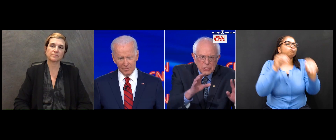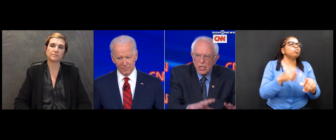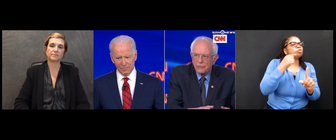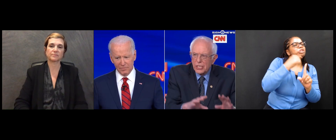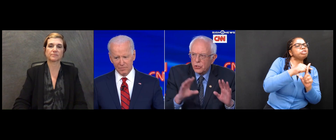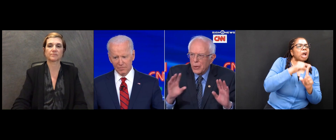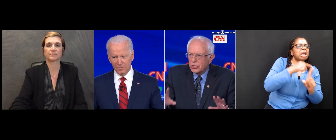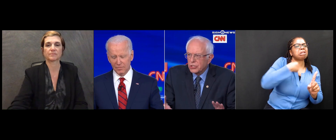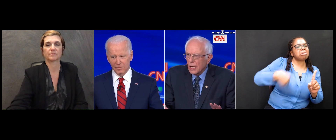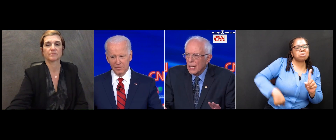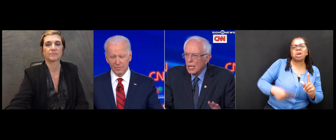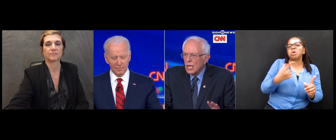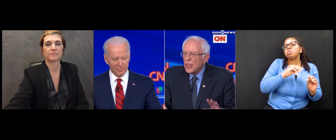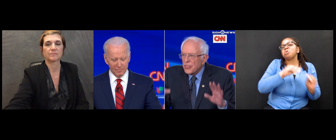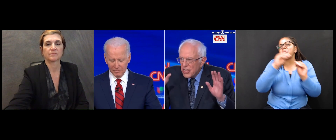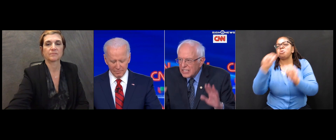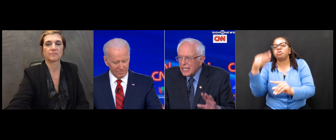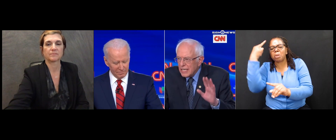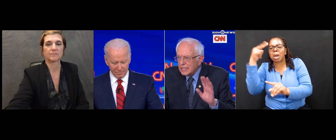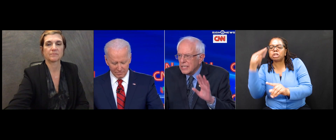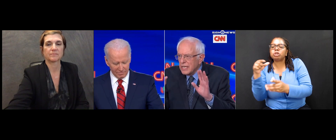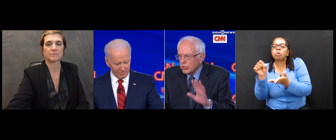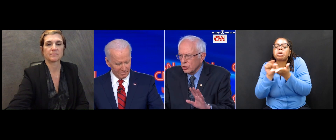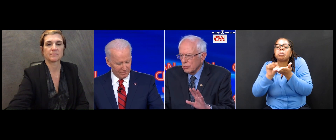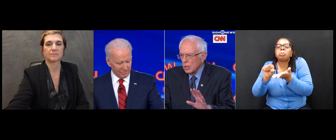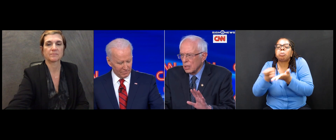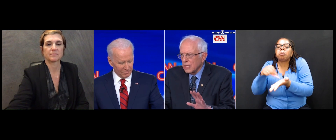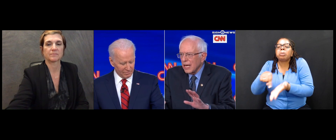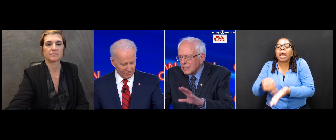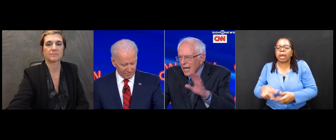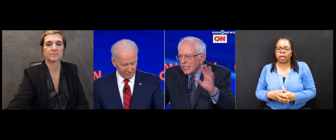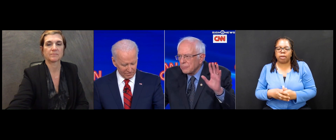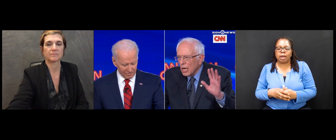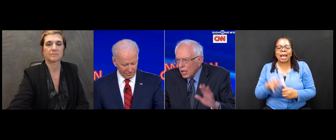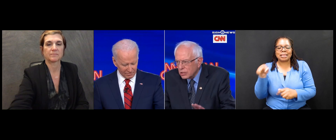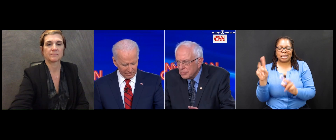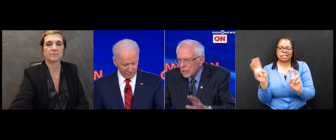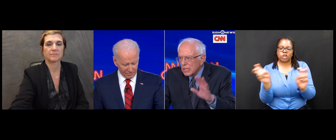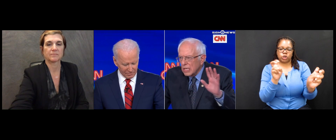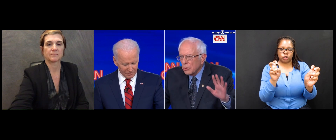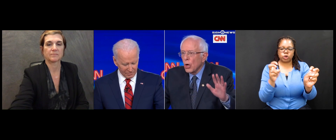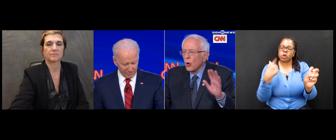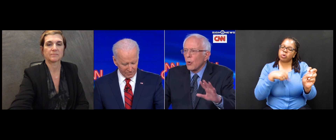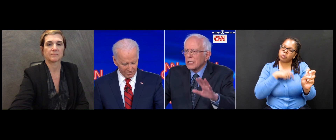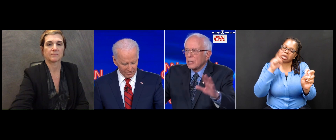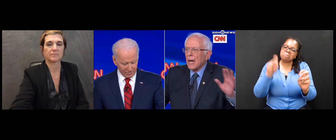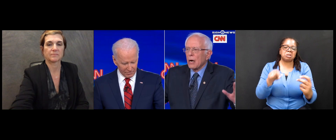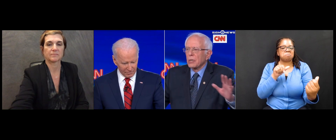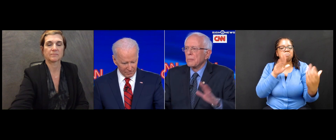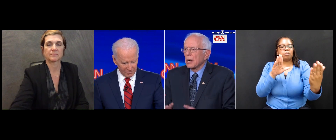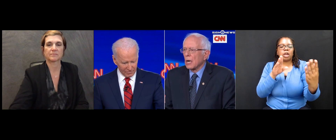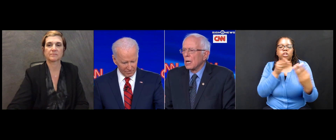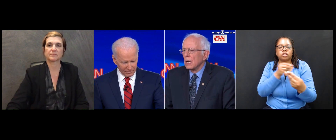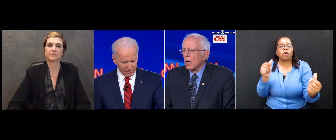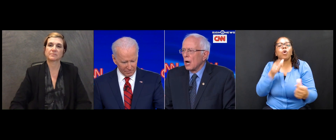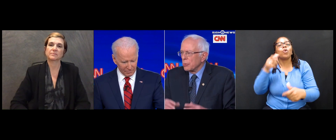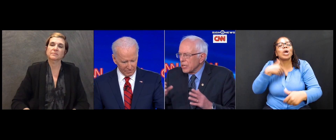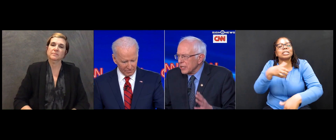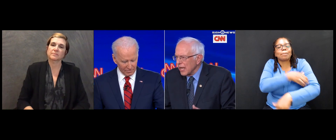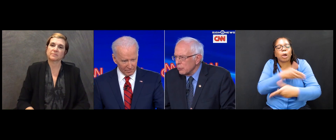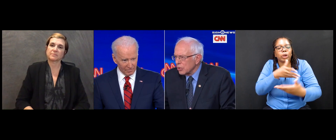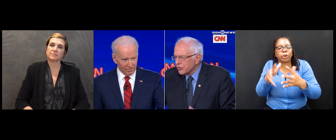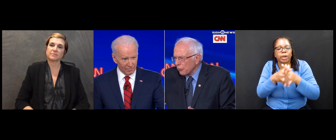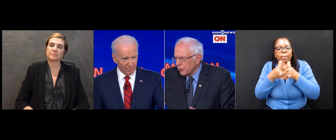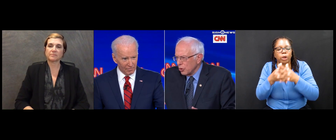pay people starvation wages there. This is an issue that has got to be ultimately deal with. Who has the power in America? Are